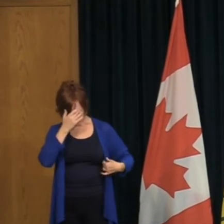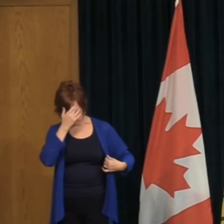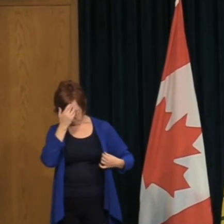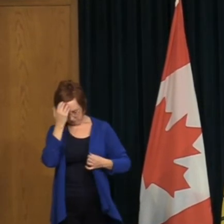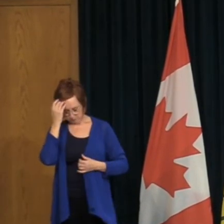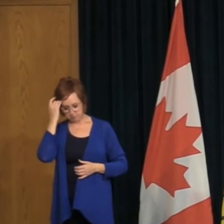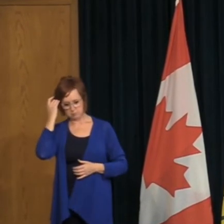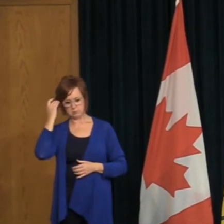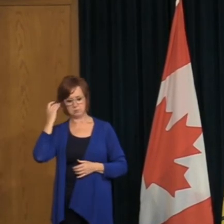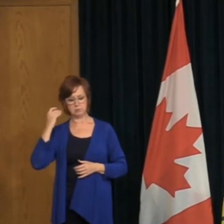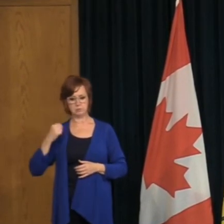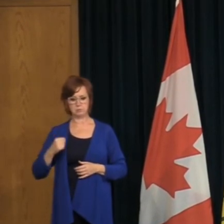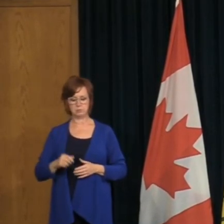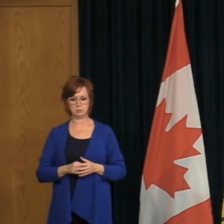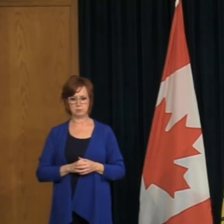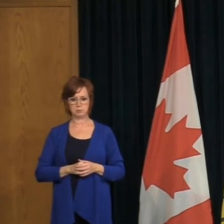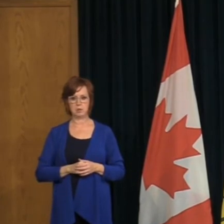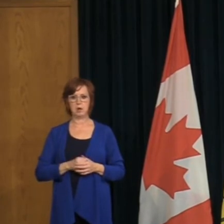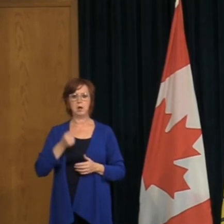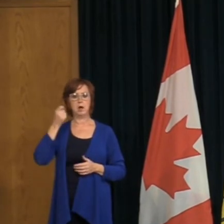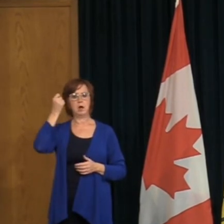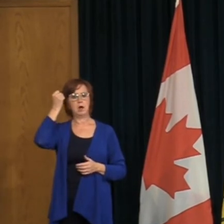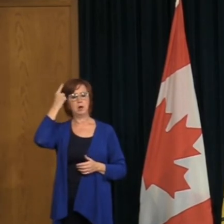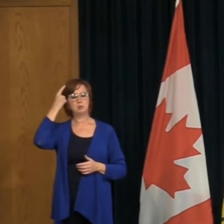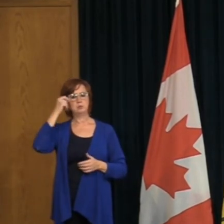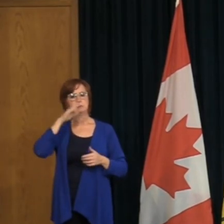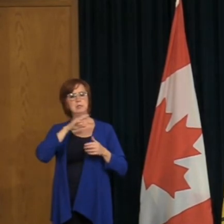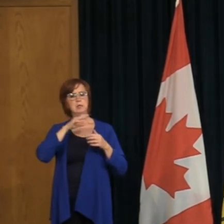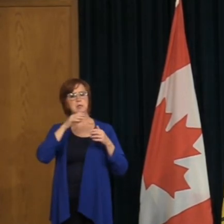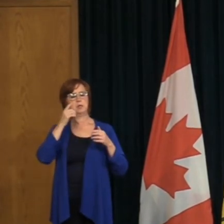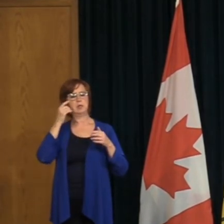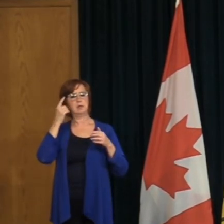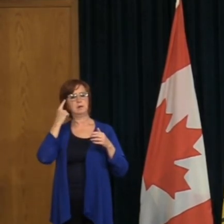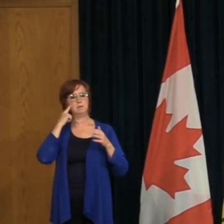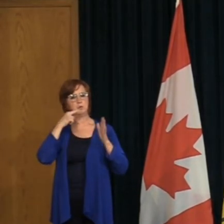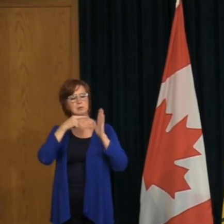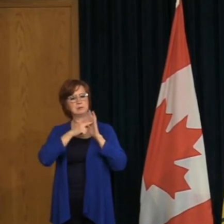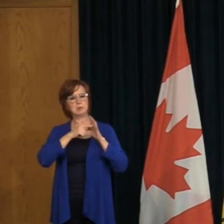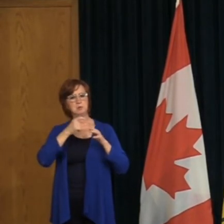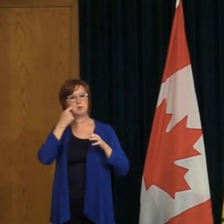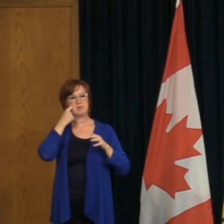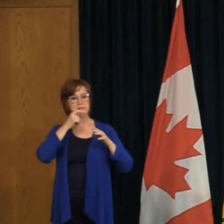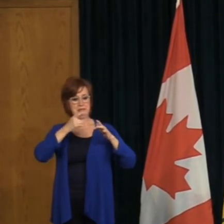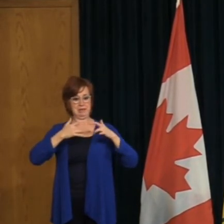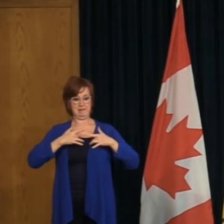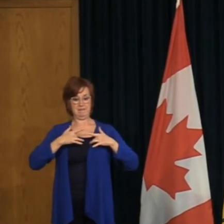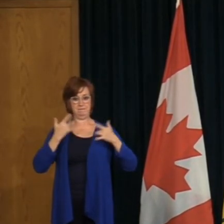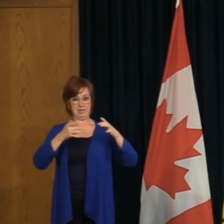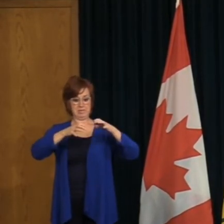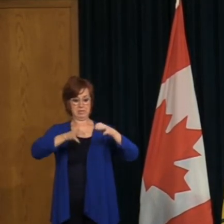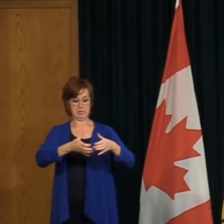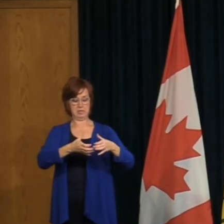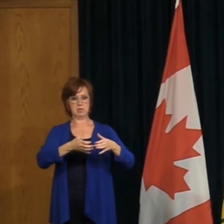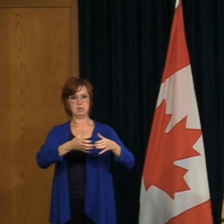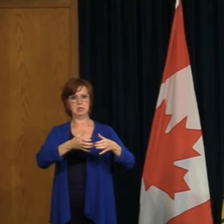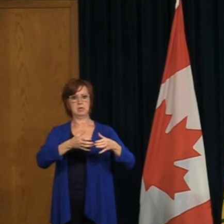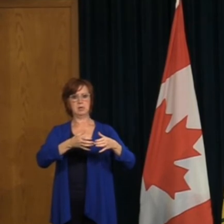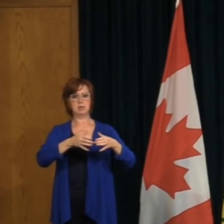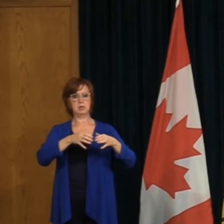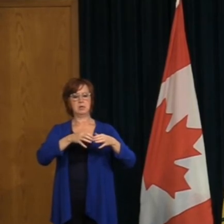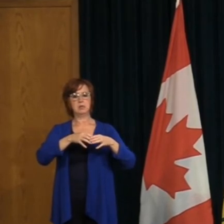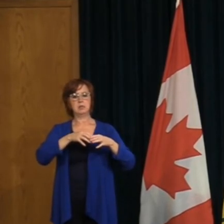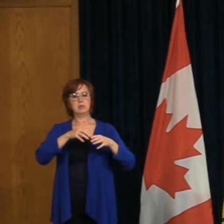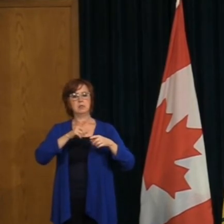like barbecues, have been made clear in all languages? There has been some criticism that a lot of the government communication has been in English. What's out